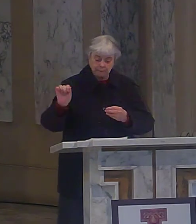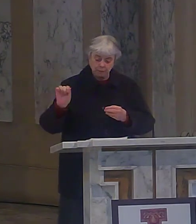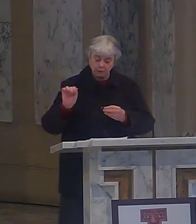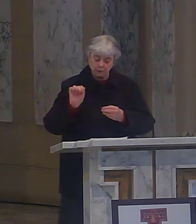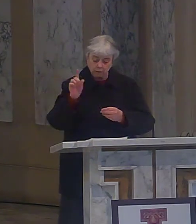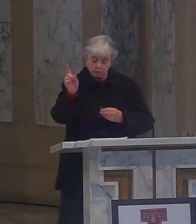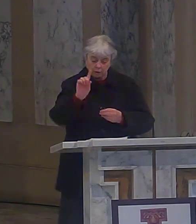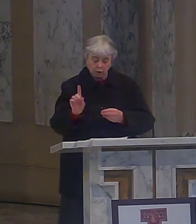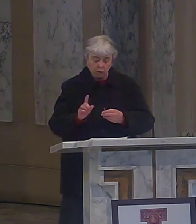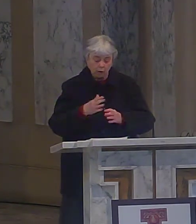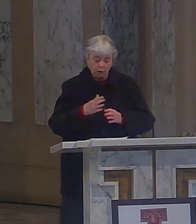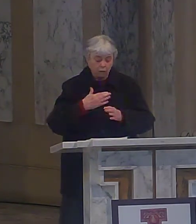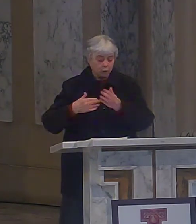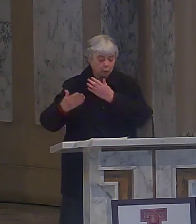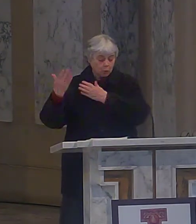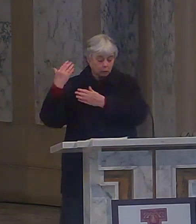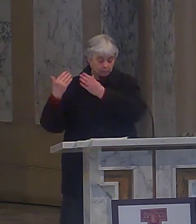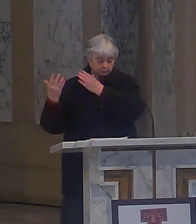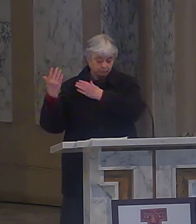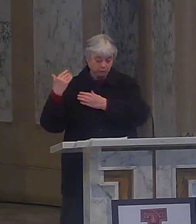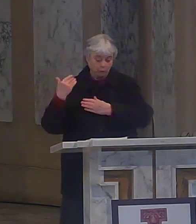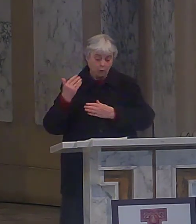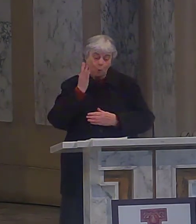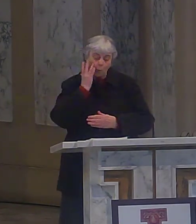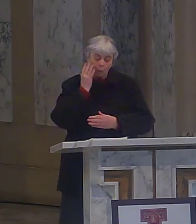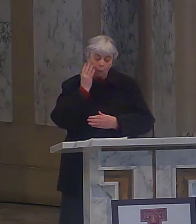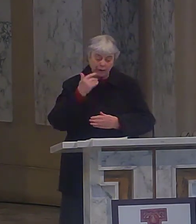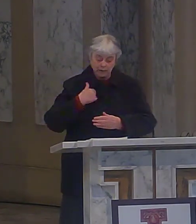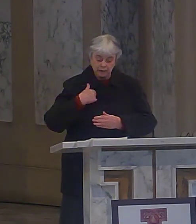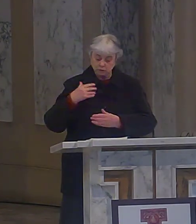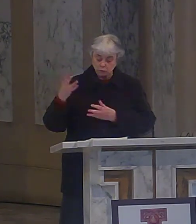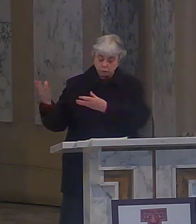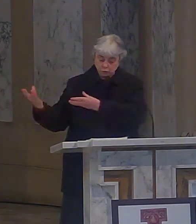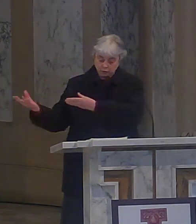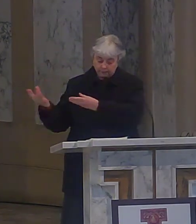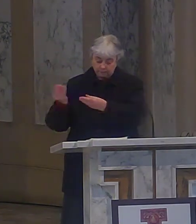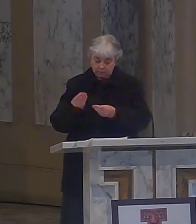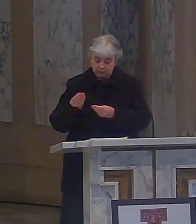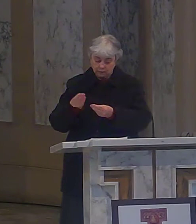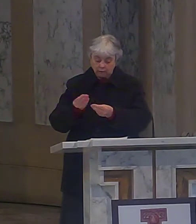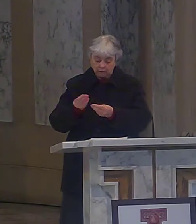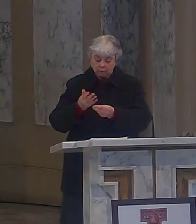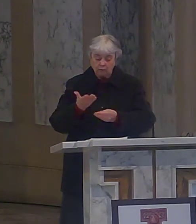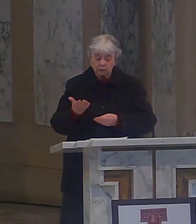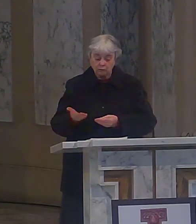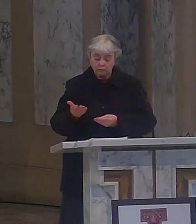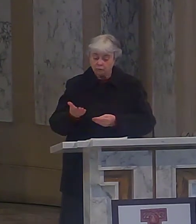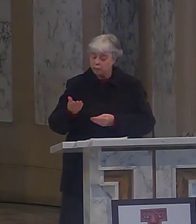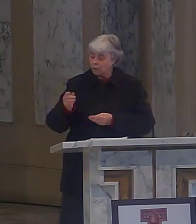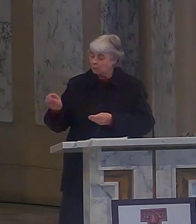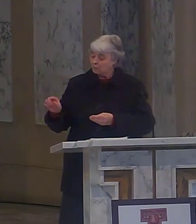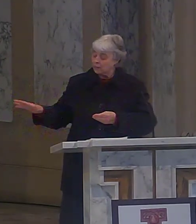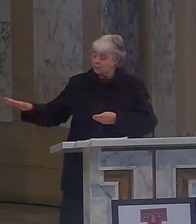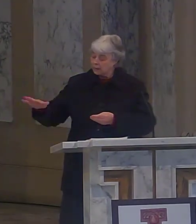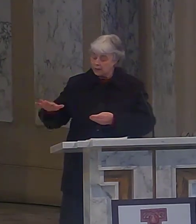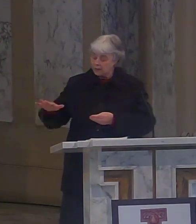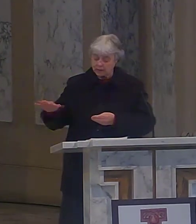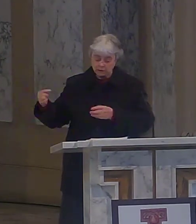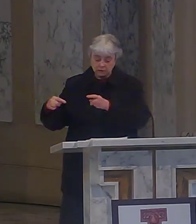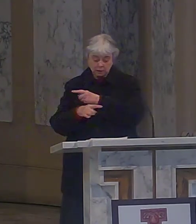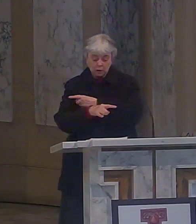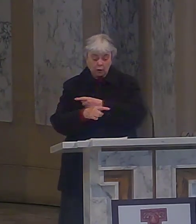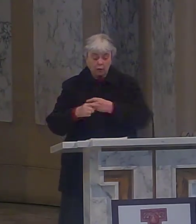people long ago when i took them from the